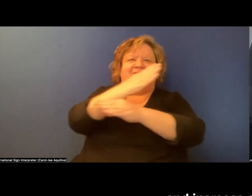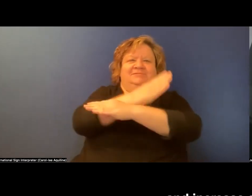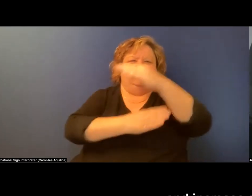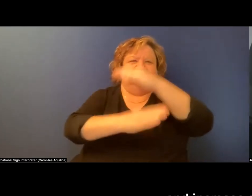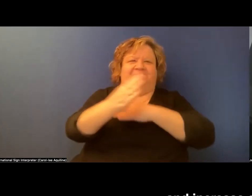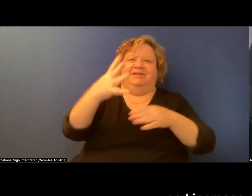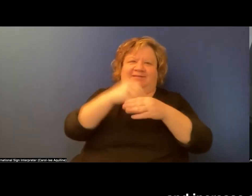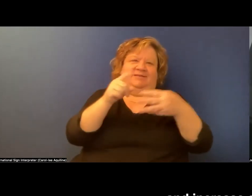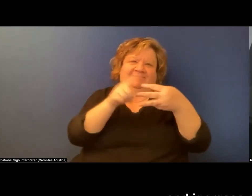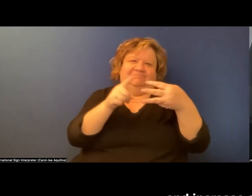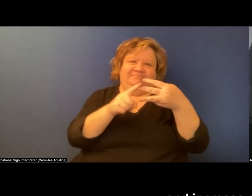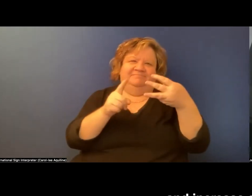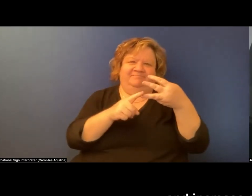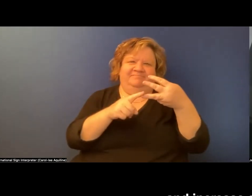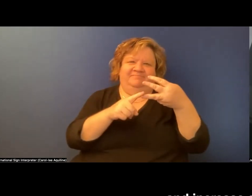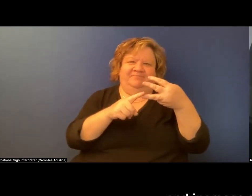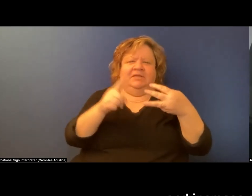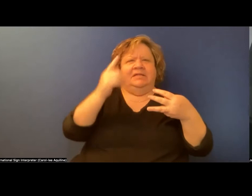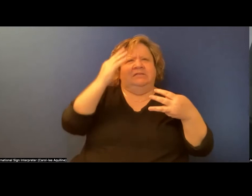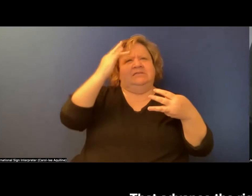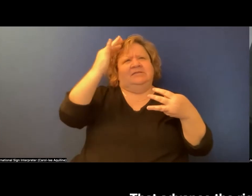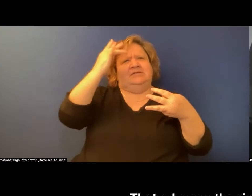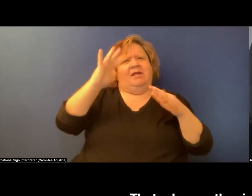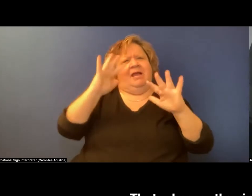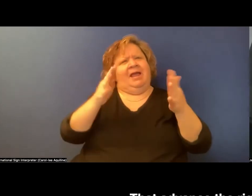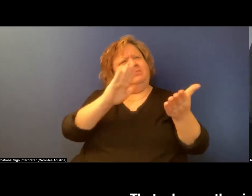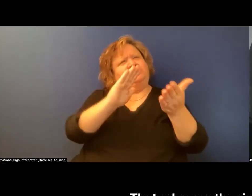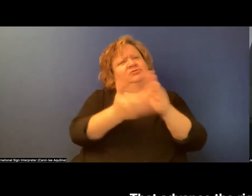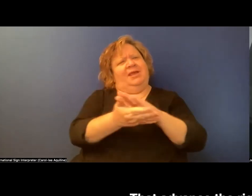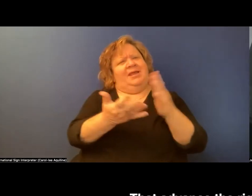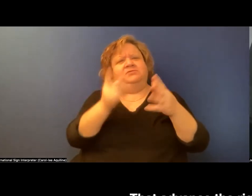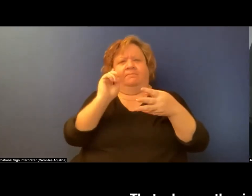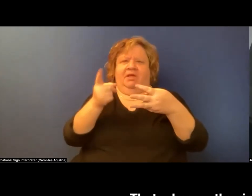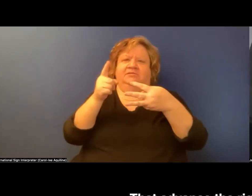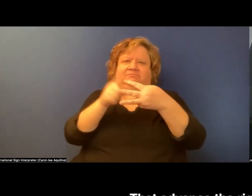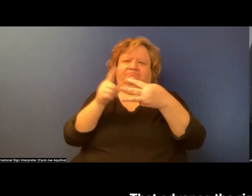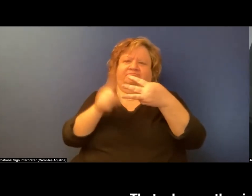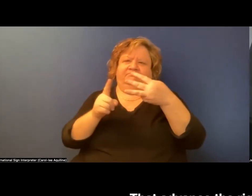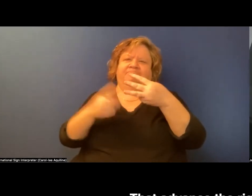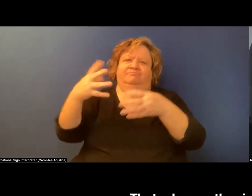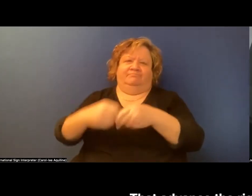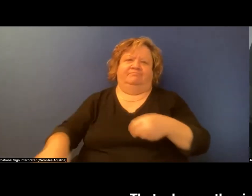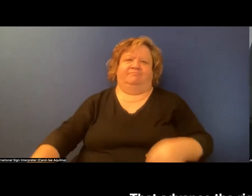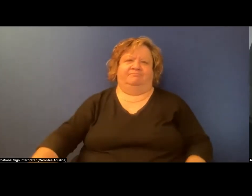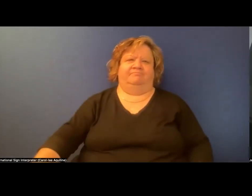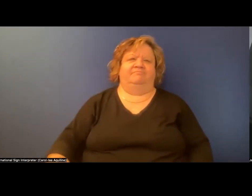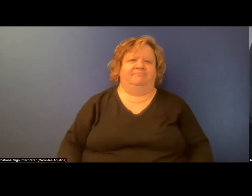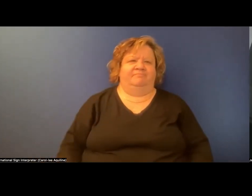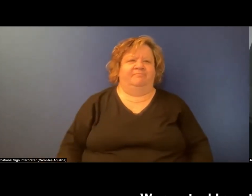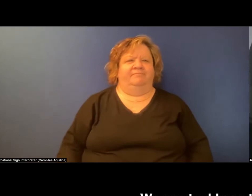and increase climate actions in our activities and objectives that advance the rights of women, girls, and persons with